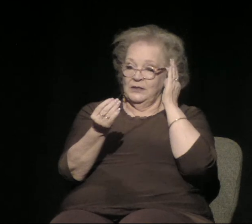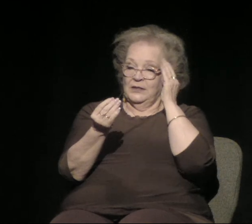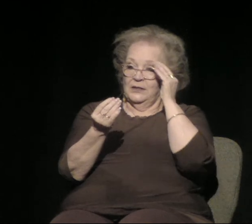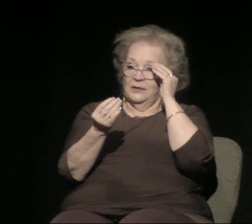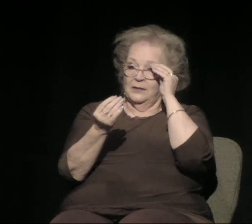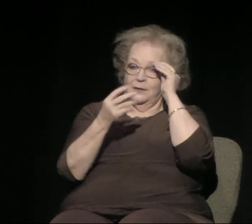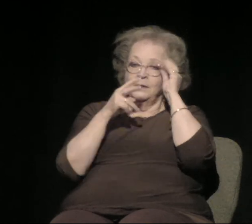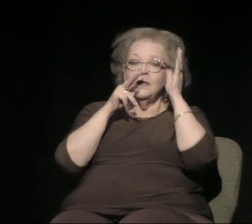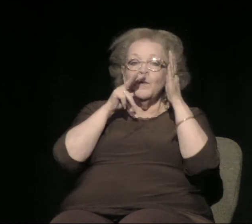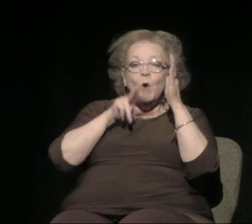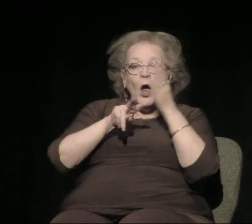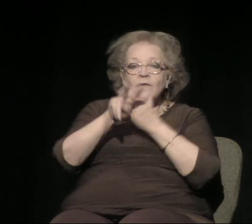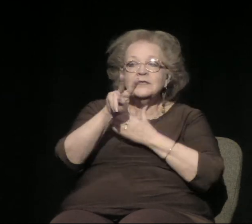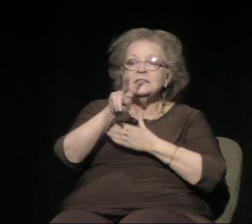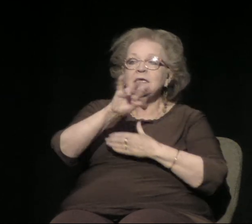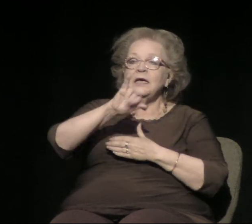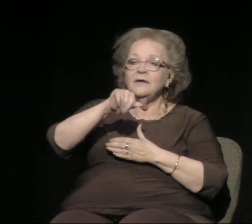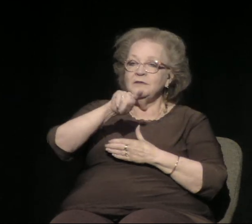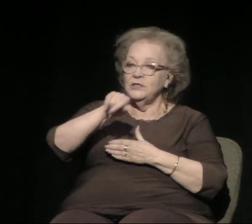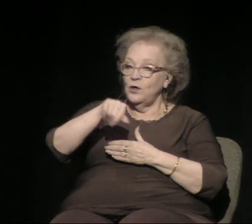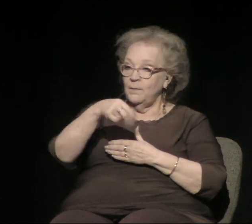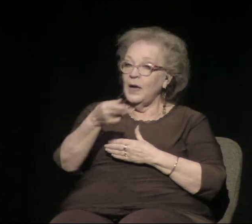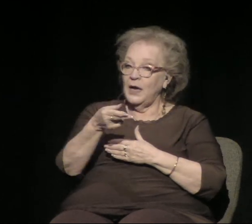the prophecy of Jeremiah. It goes on.